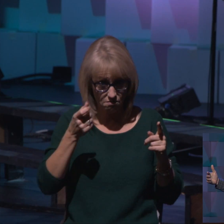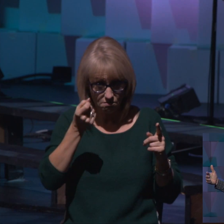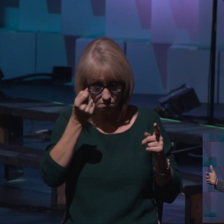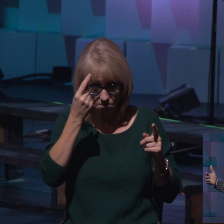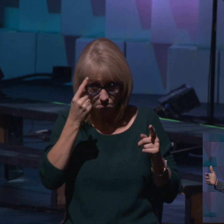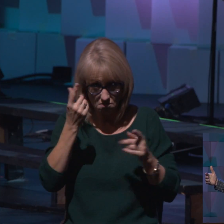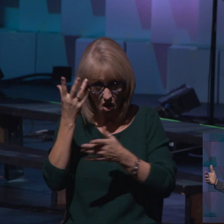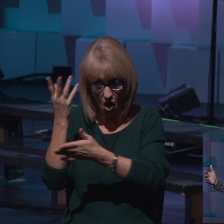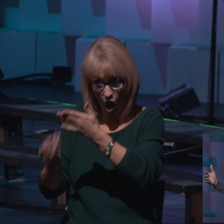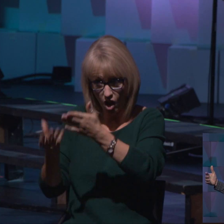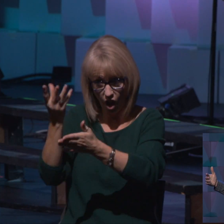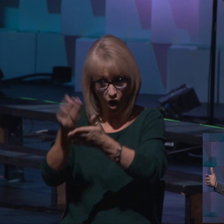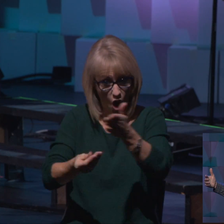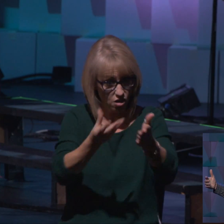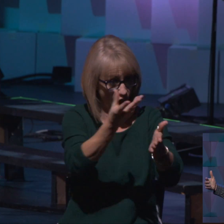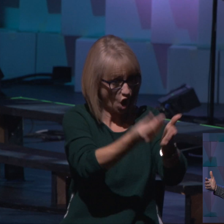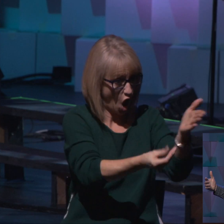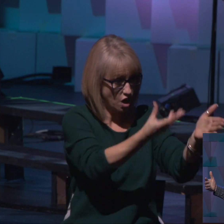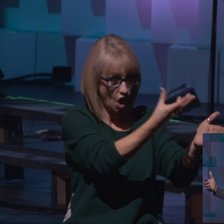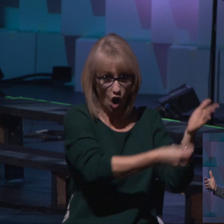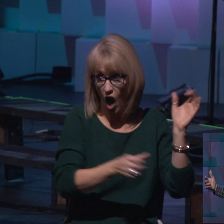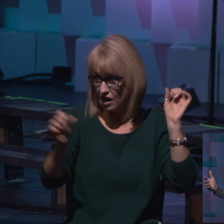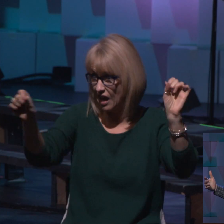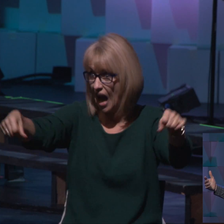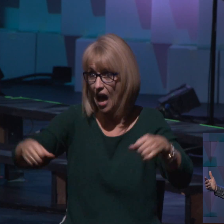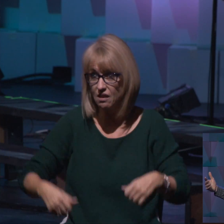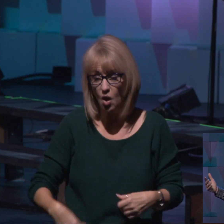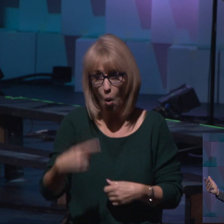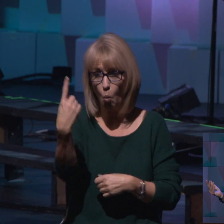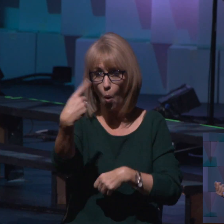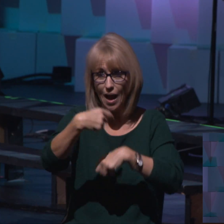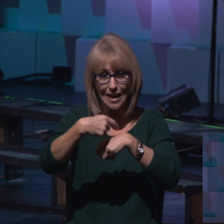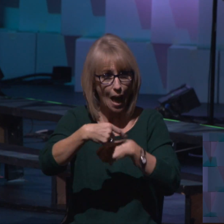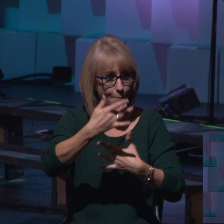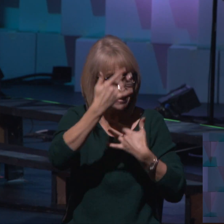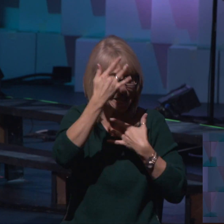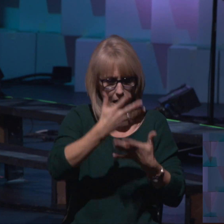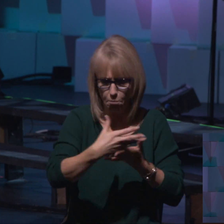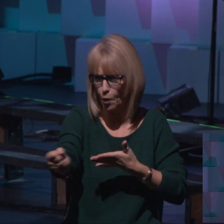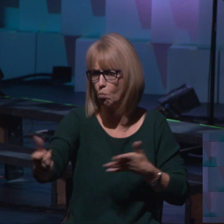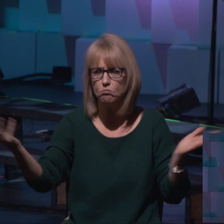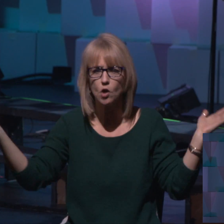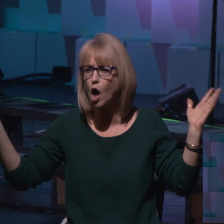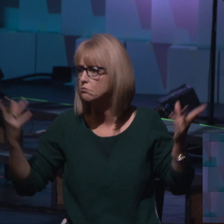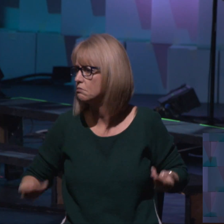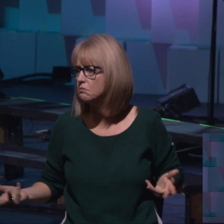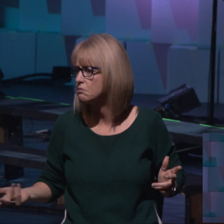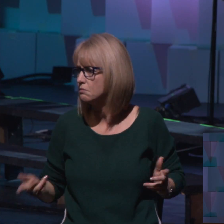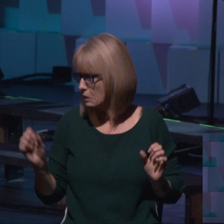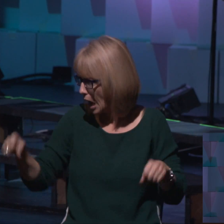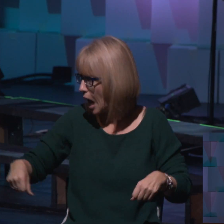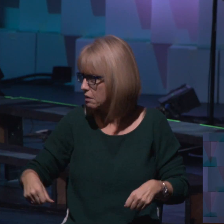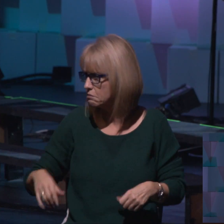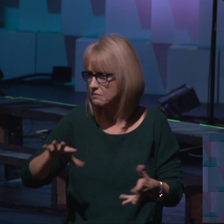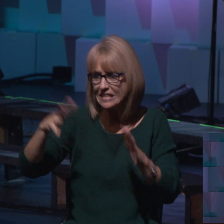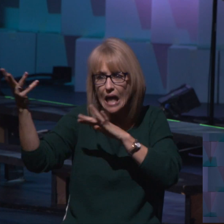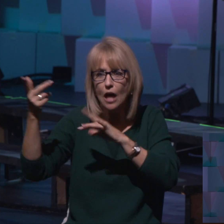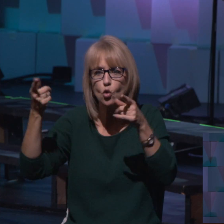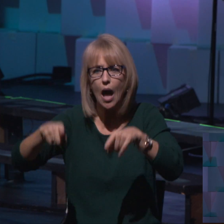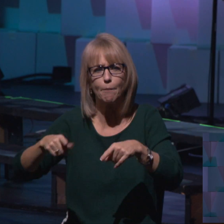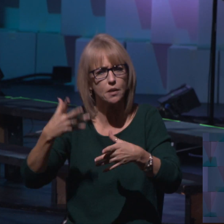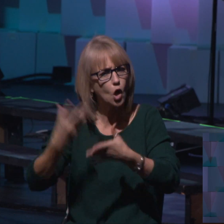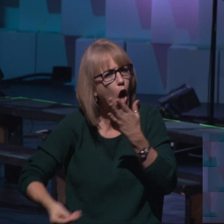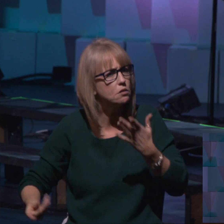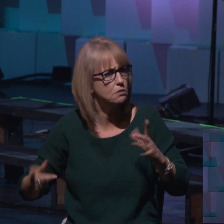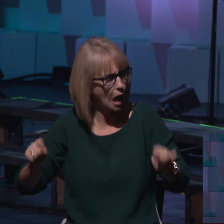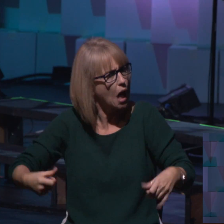time. One disaster comes, one illness comes, and it could all be over with so quick. And when our pride